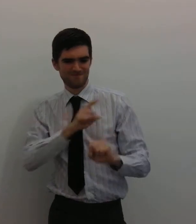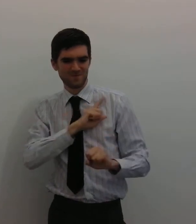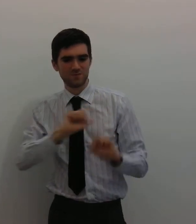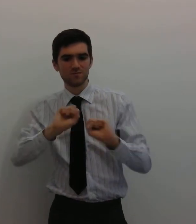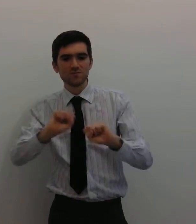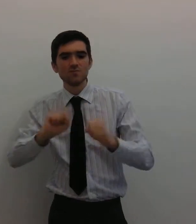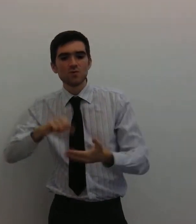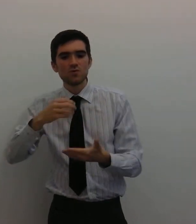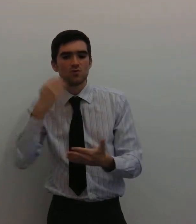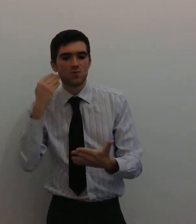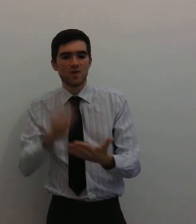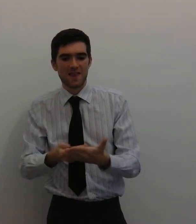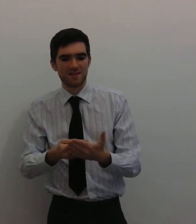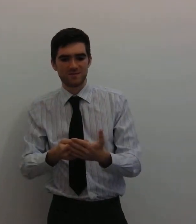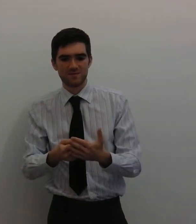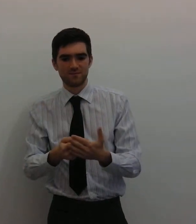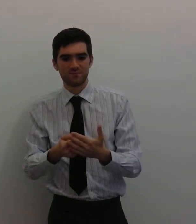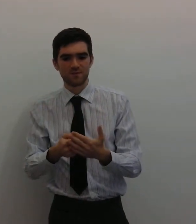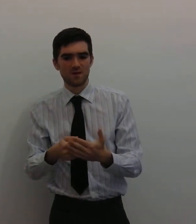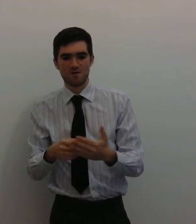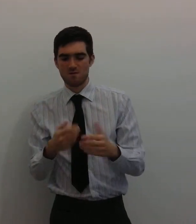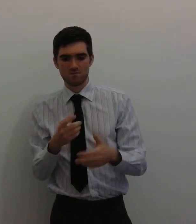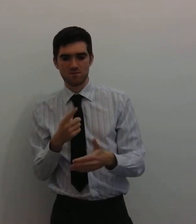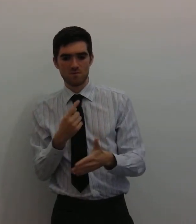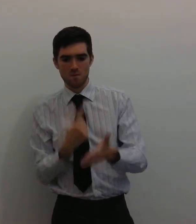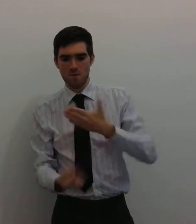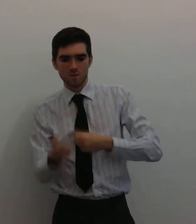the first expert reports.